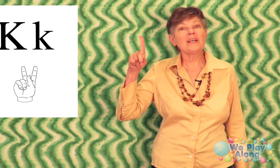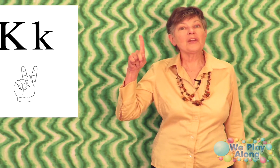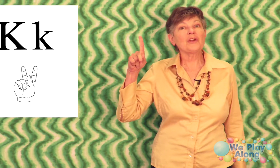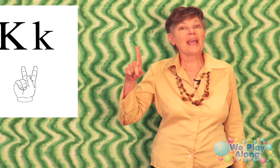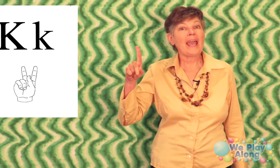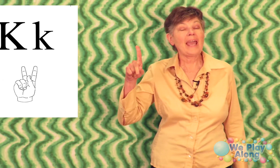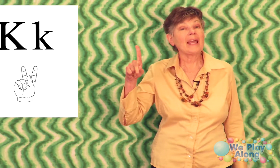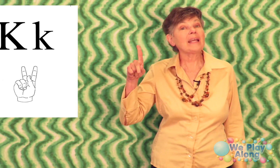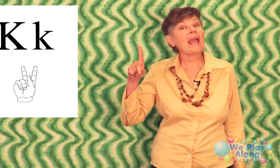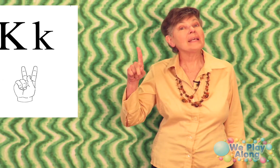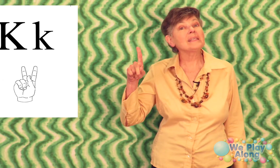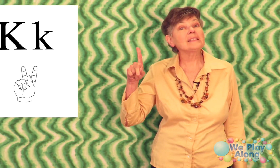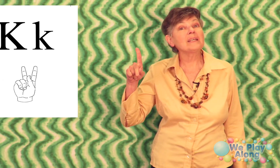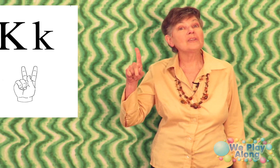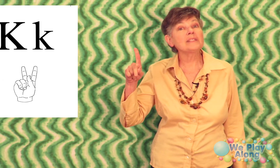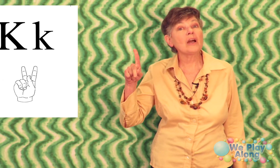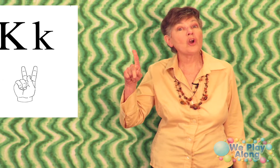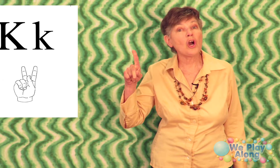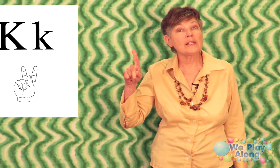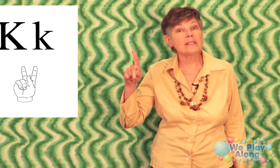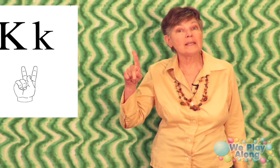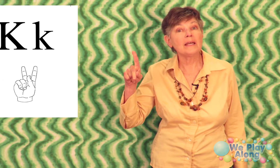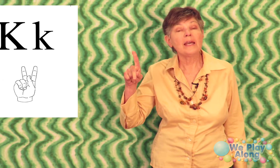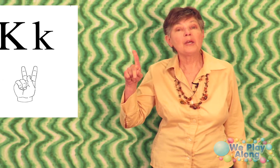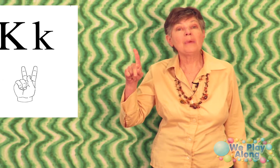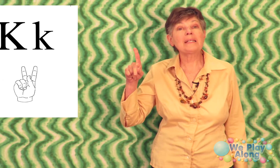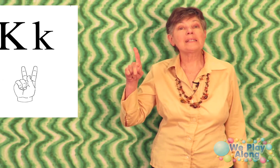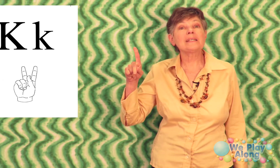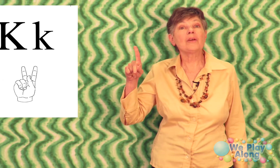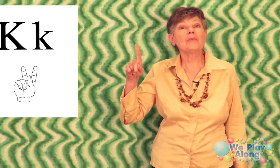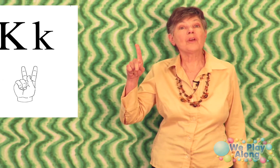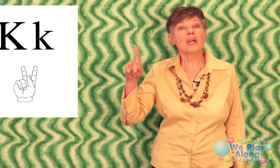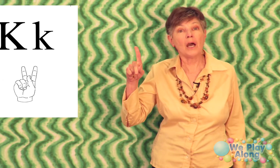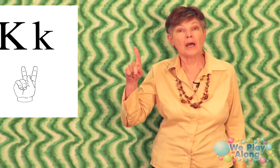letter K, and K is a single sound consonant. It makes the sound of K.